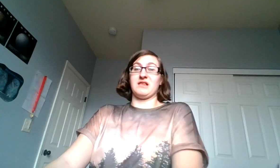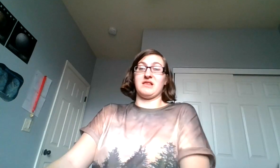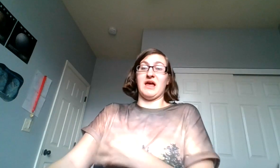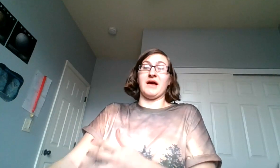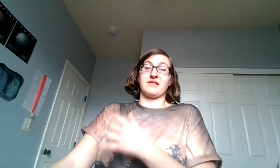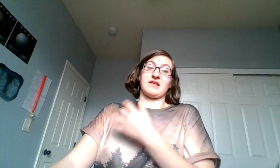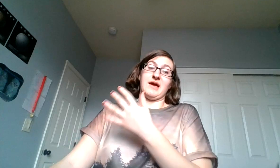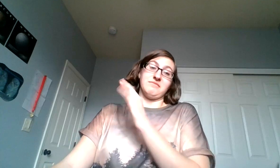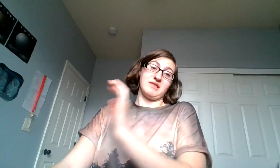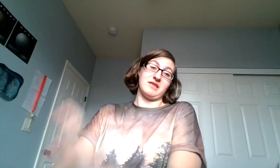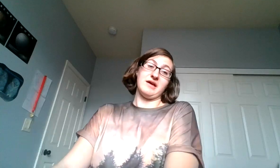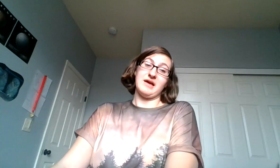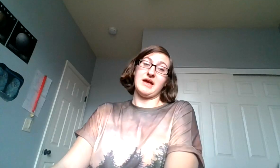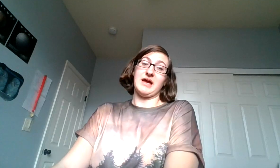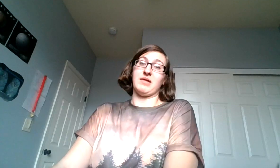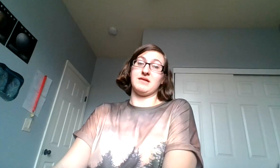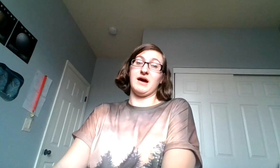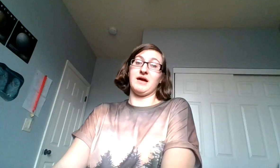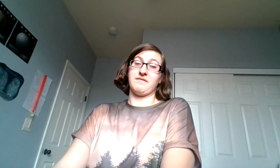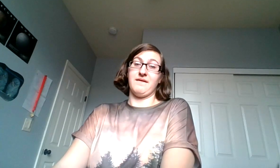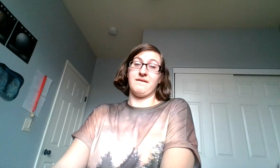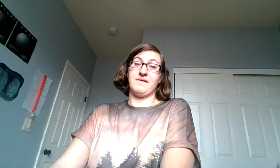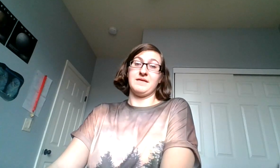dance games in my life.